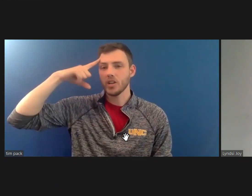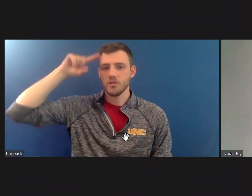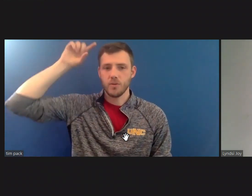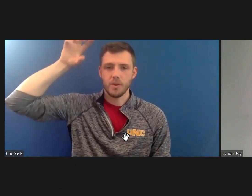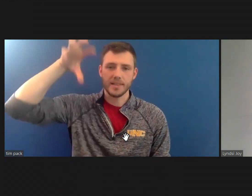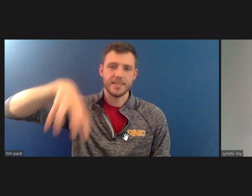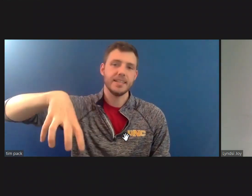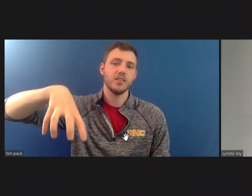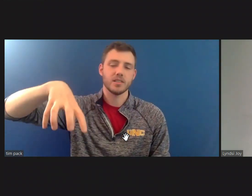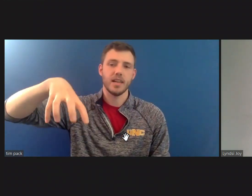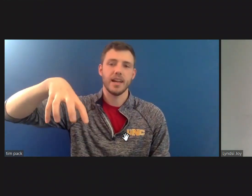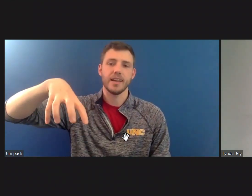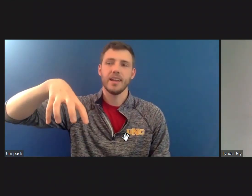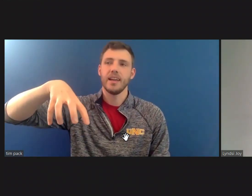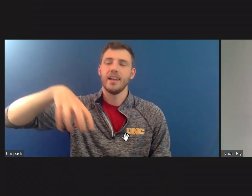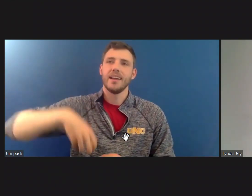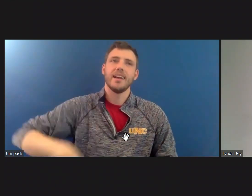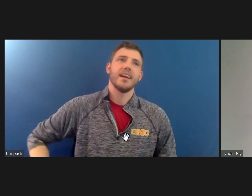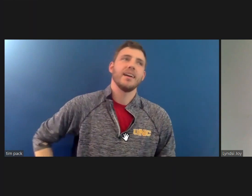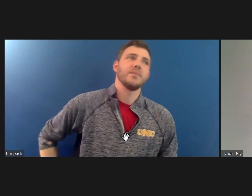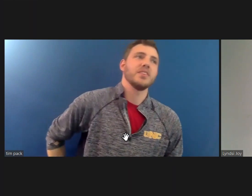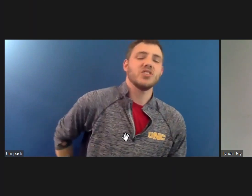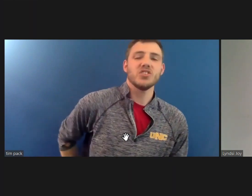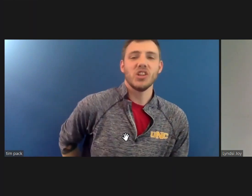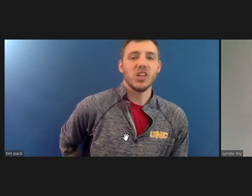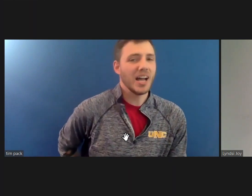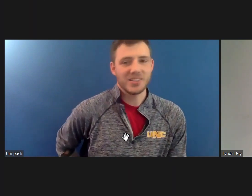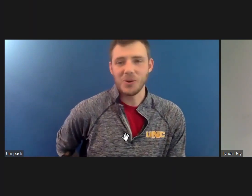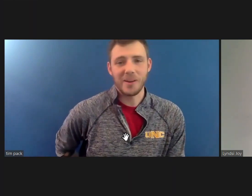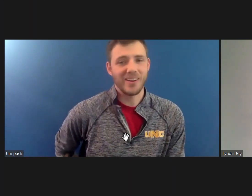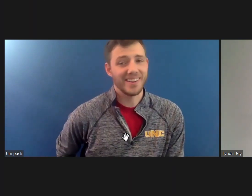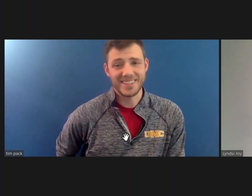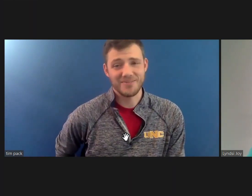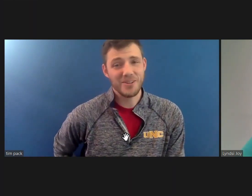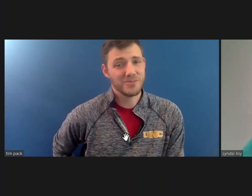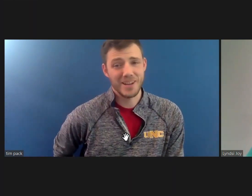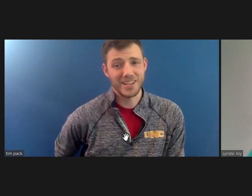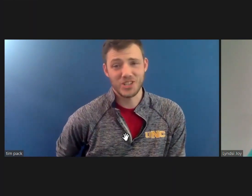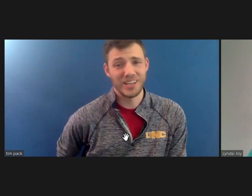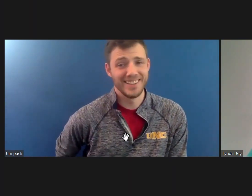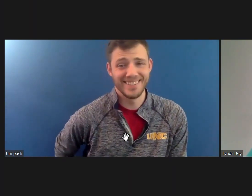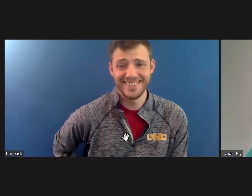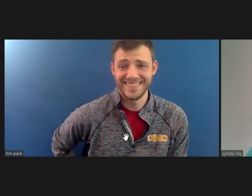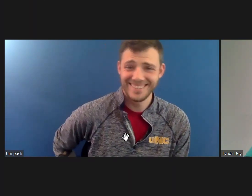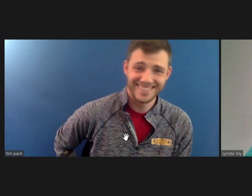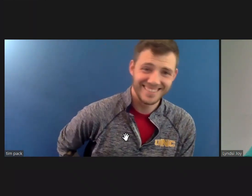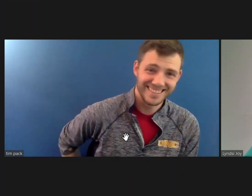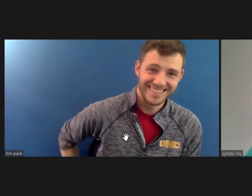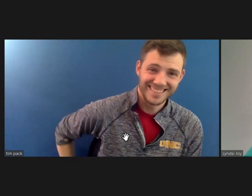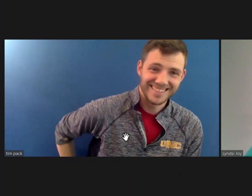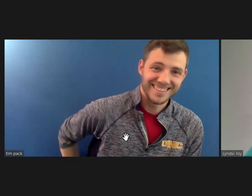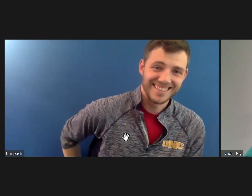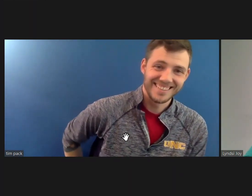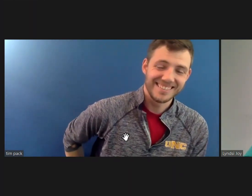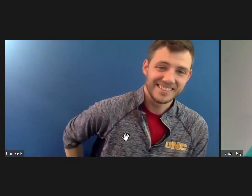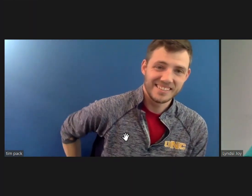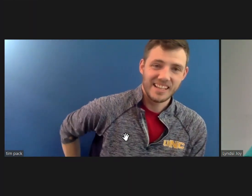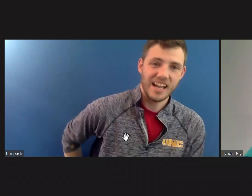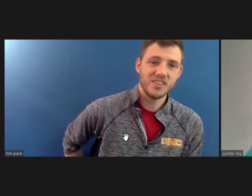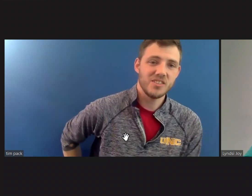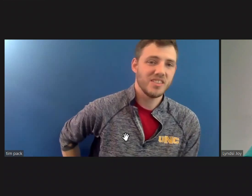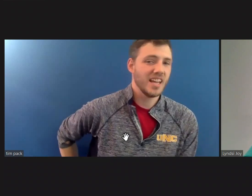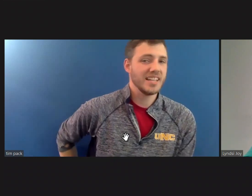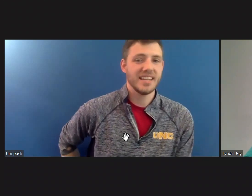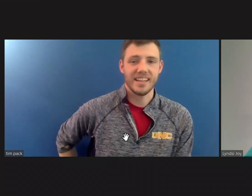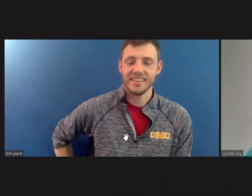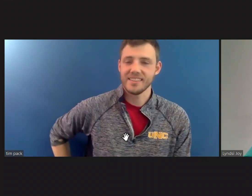mental picture for what the scene looks like. Yeah. There's just a lot going on. It's very rich. It is. Like,